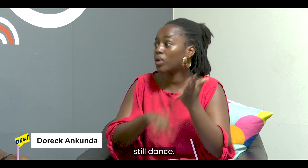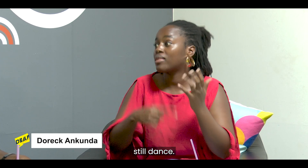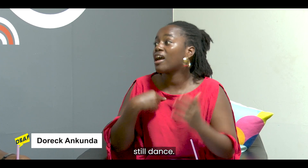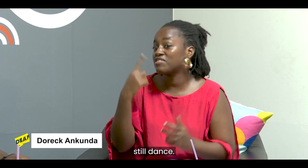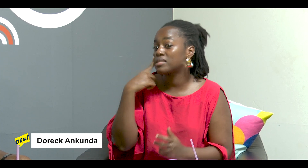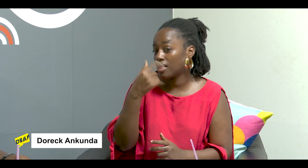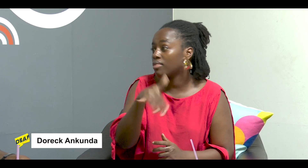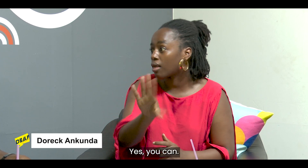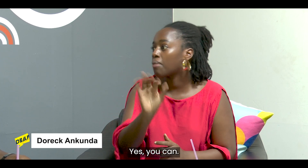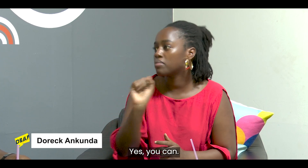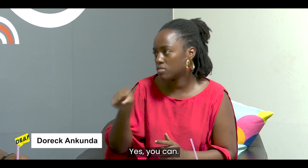dance. Yes, you can.